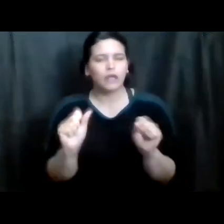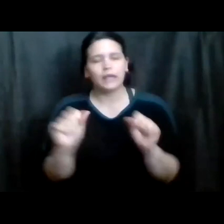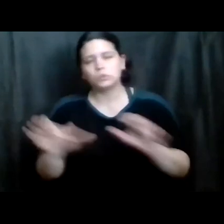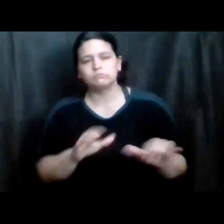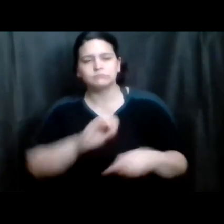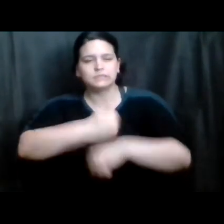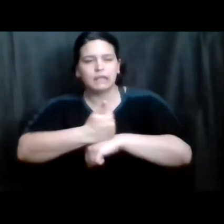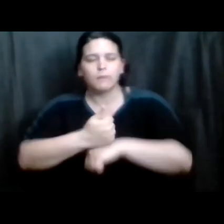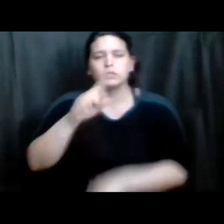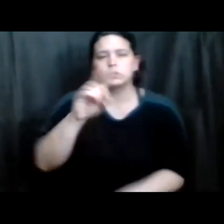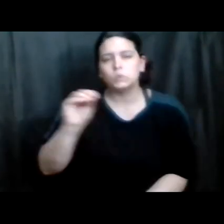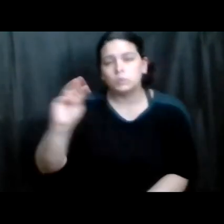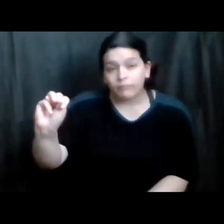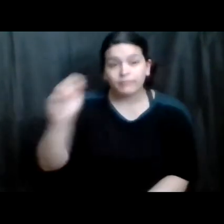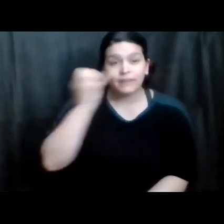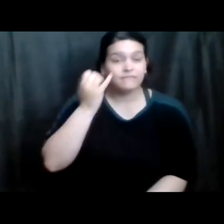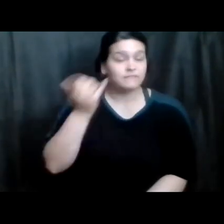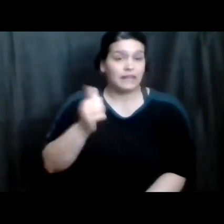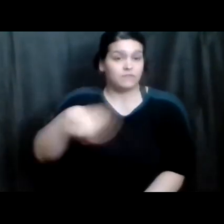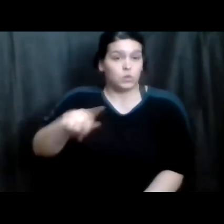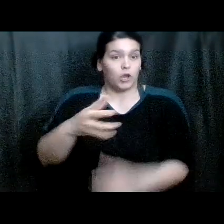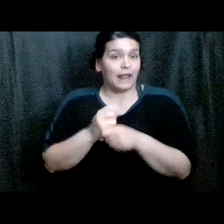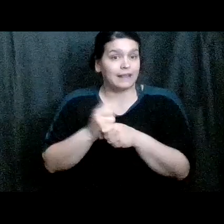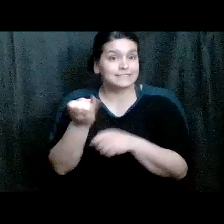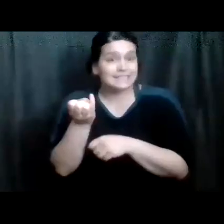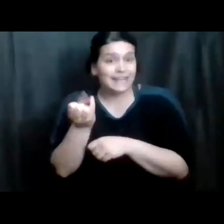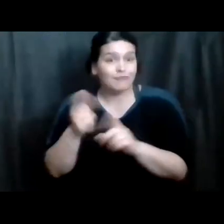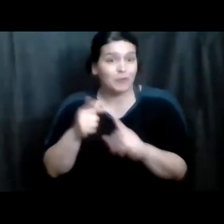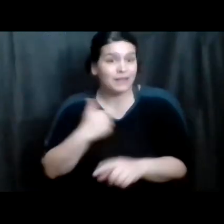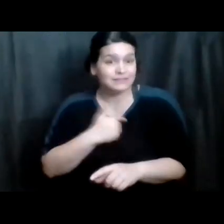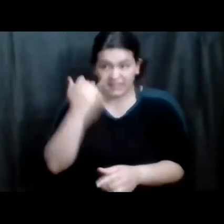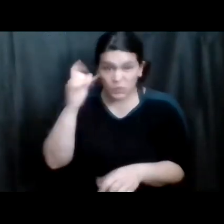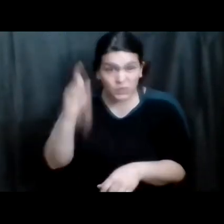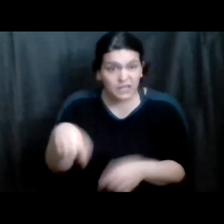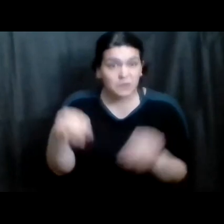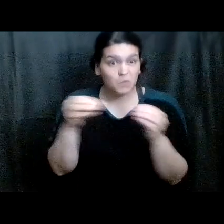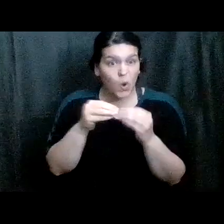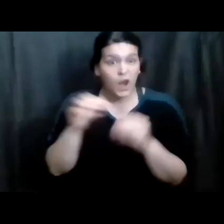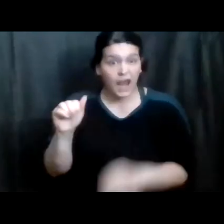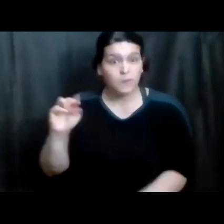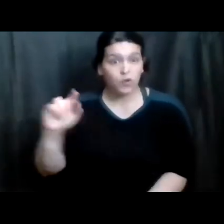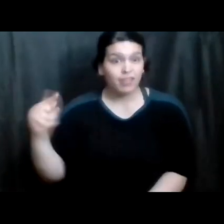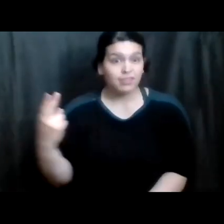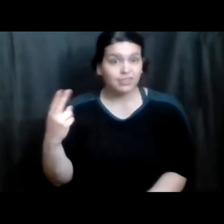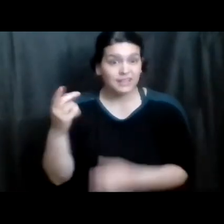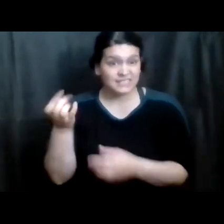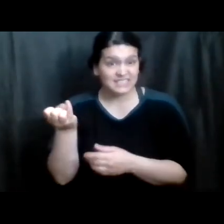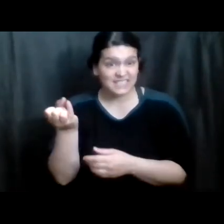any of you are getting seed from us. And if you need amaranth seed, let us know. We got lots to share.